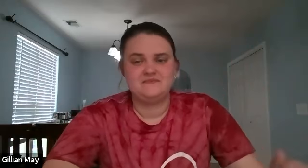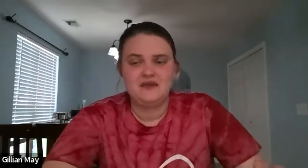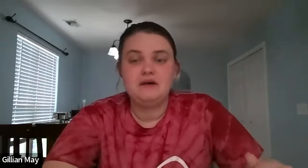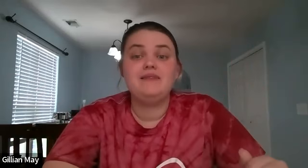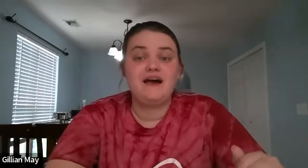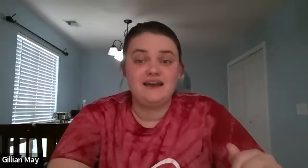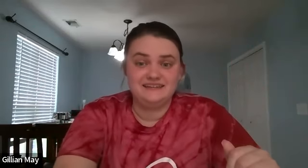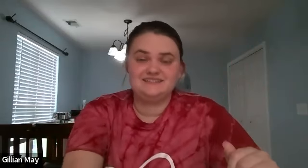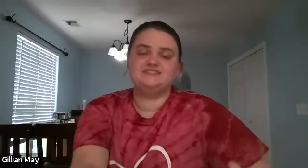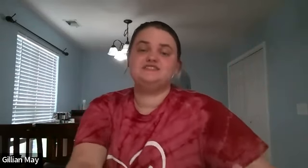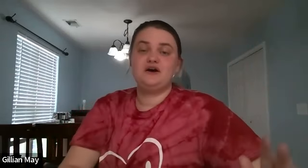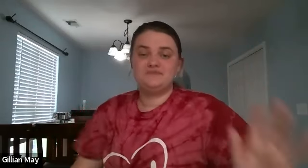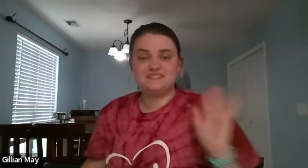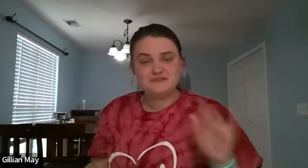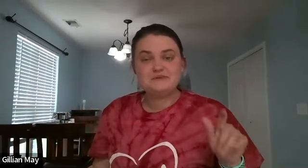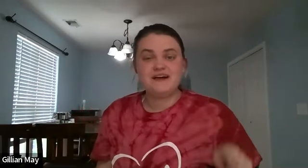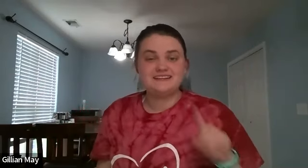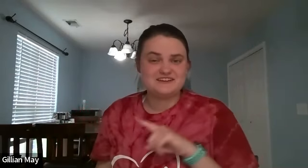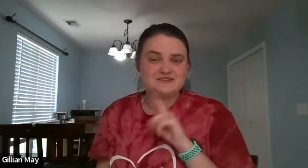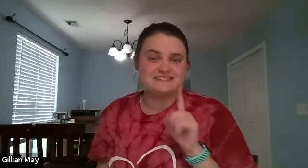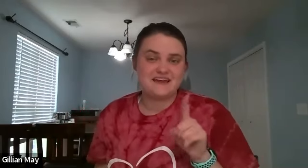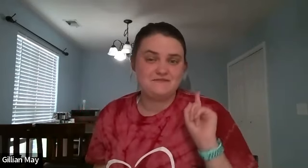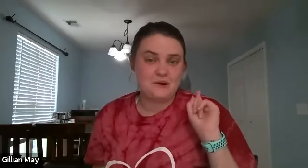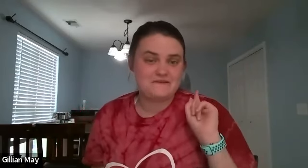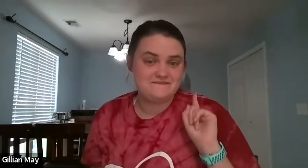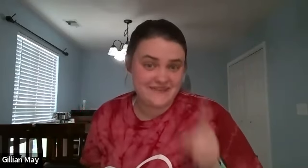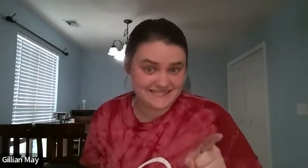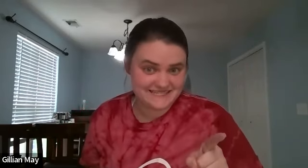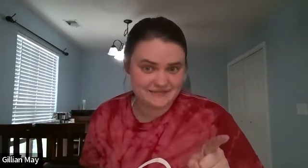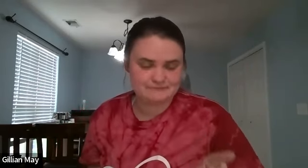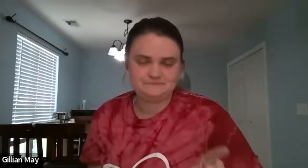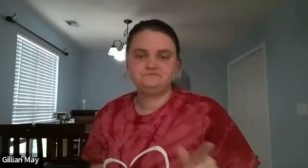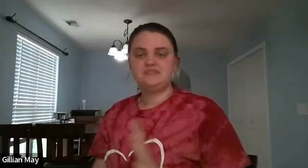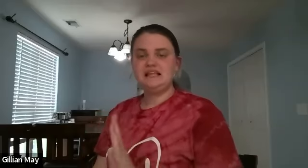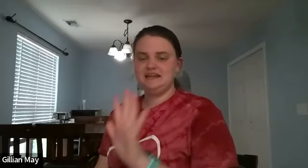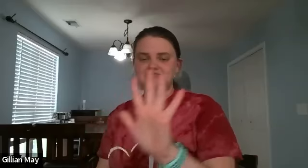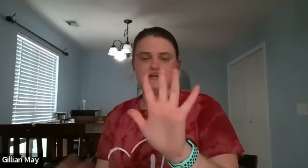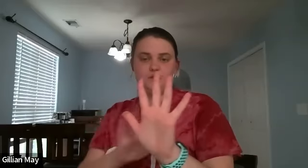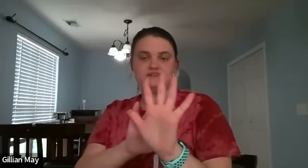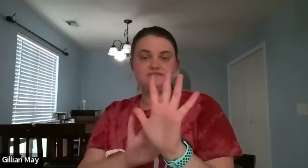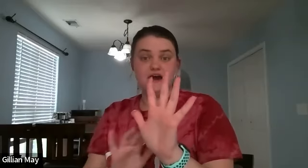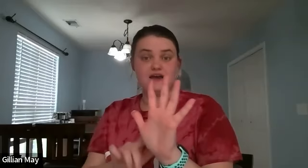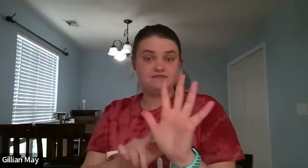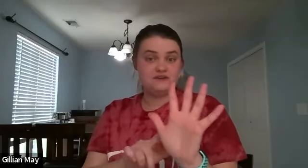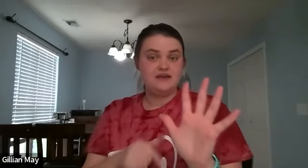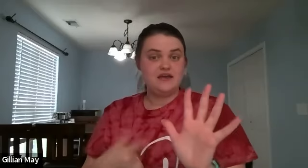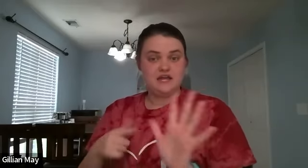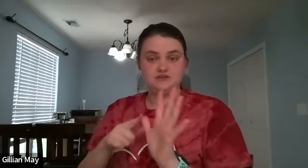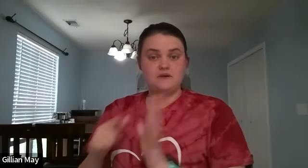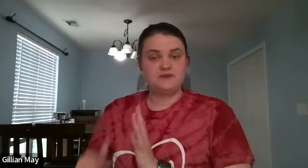Polite. So the sign for polite is also the sign for fancy. And it's an open 5, and your thumb again is